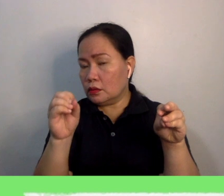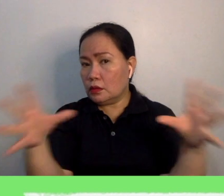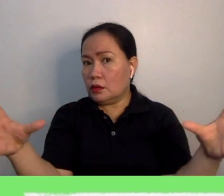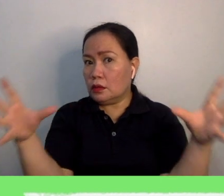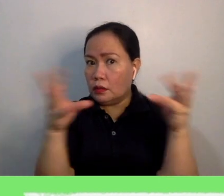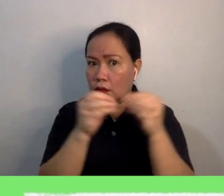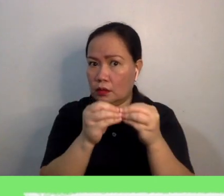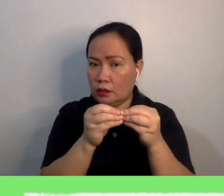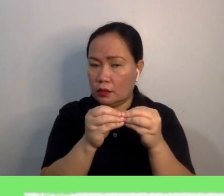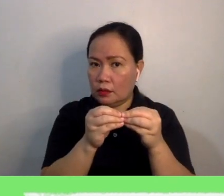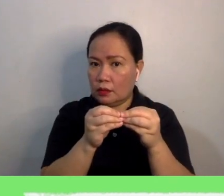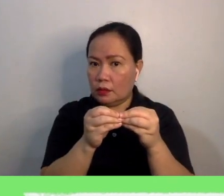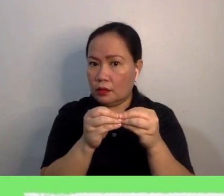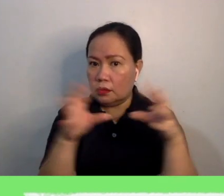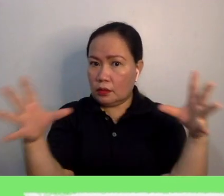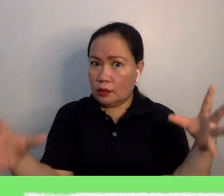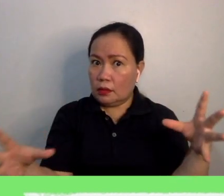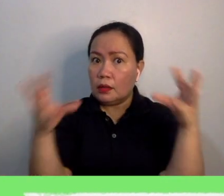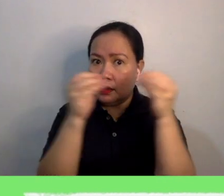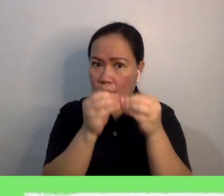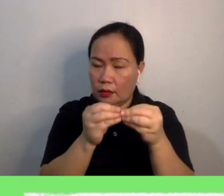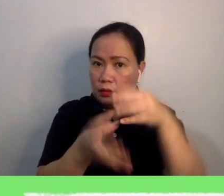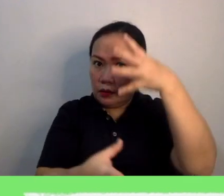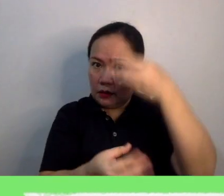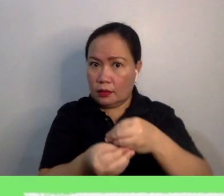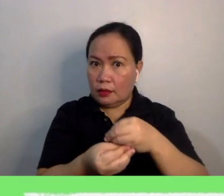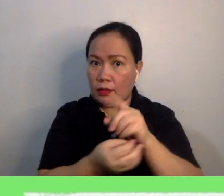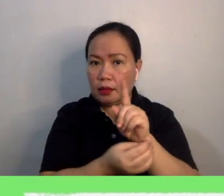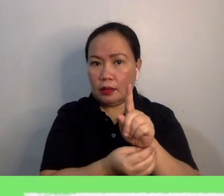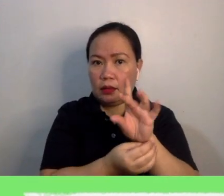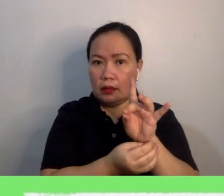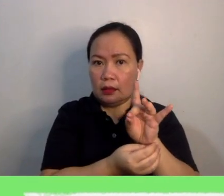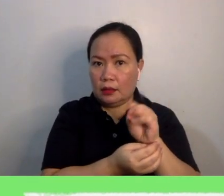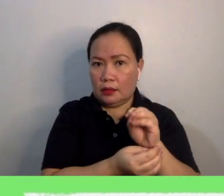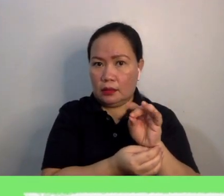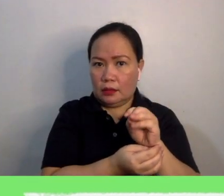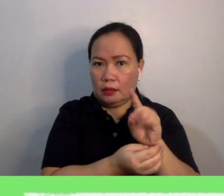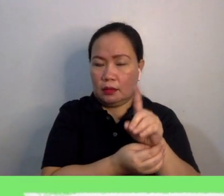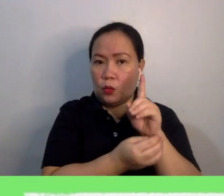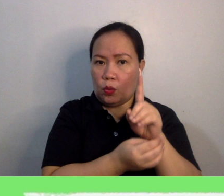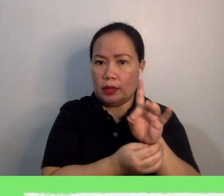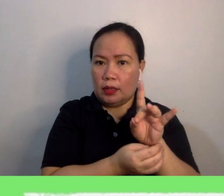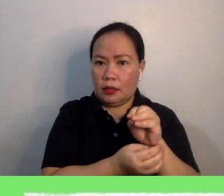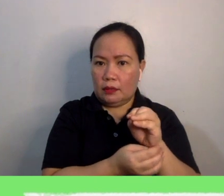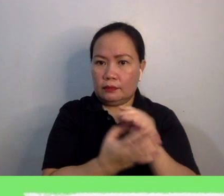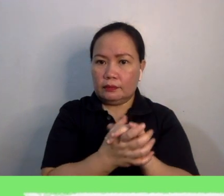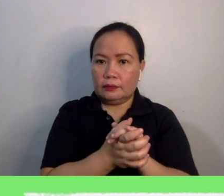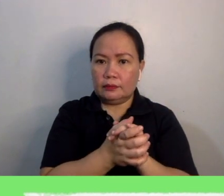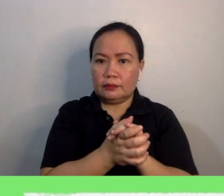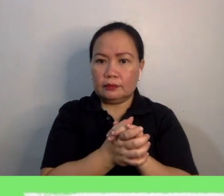B is 120 degrees. So, these two are supplementary angles. Okay?